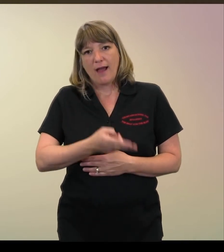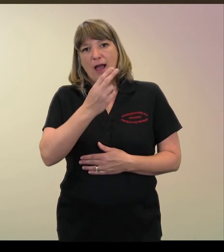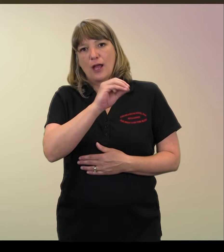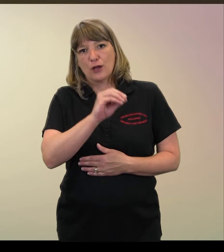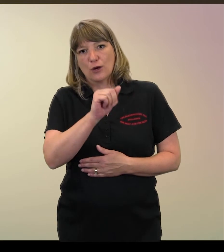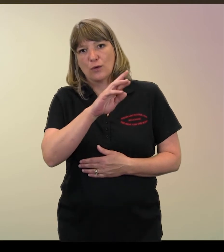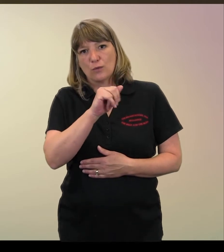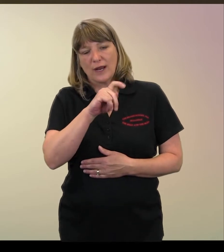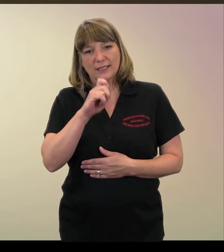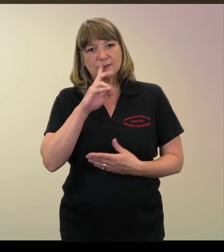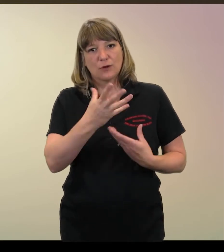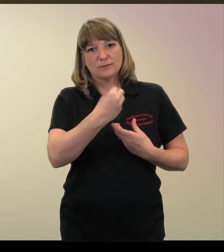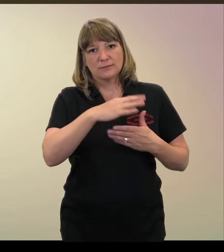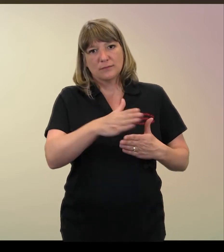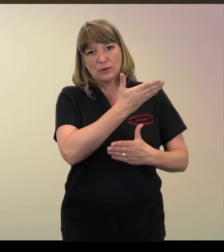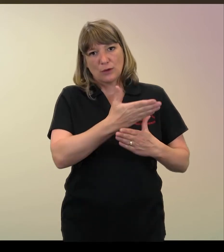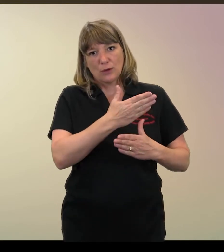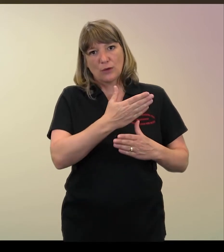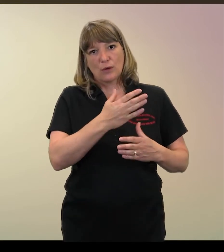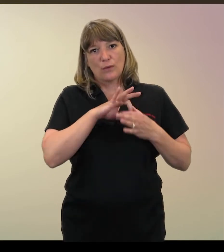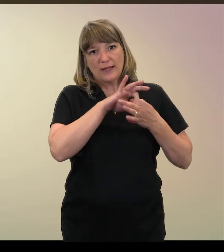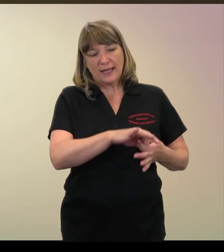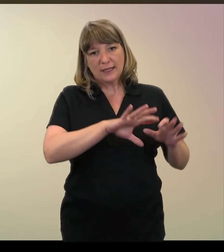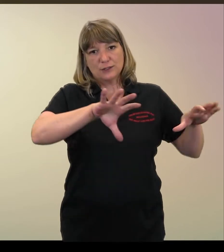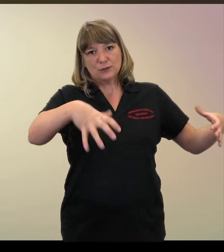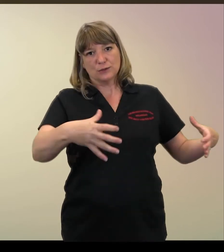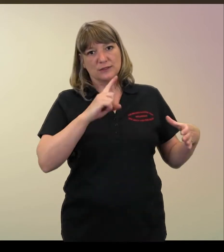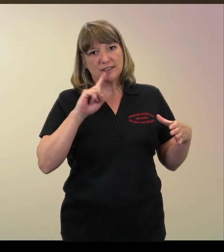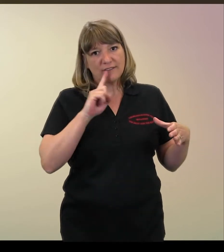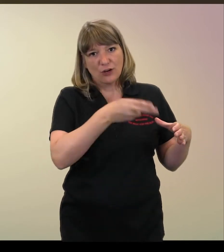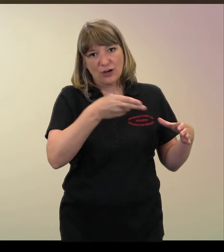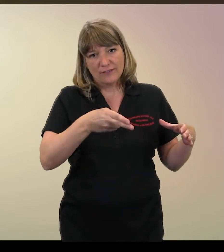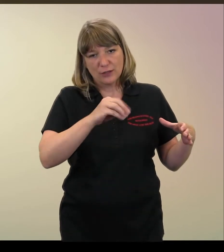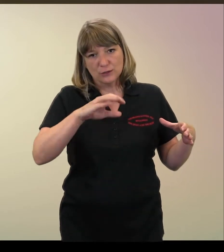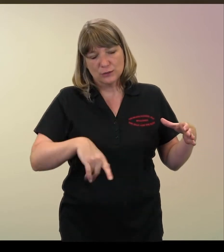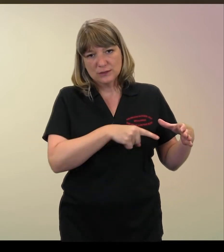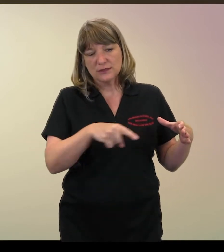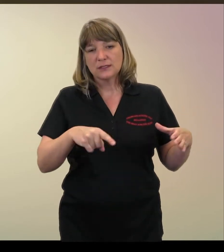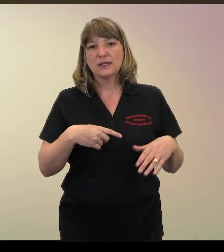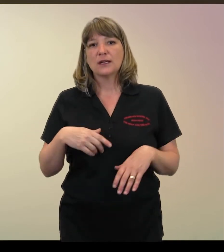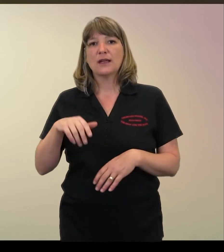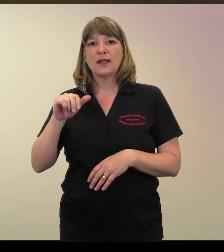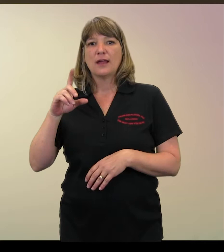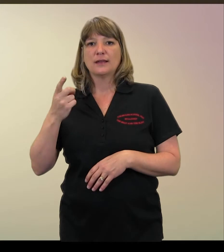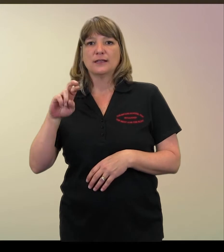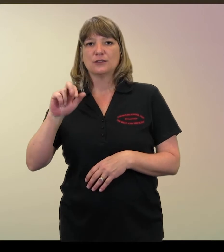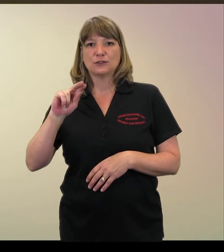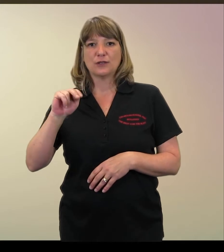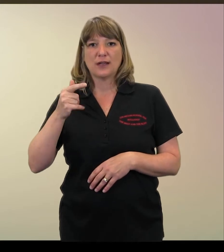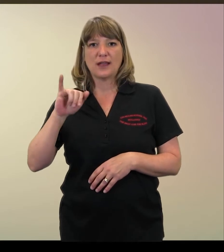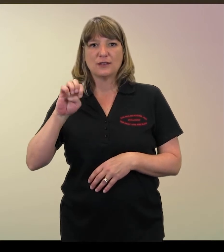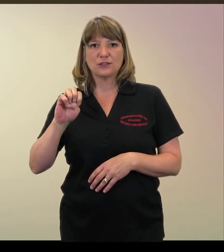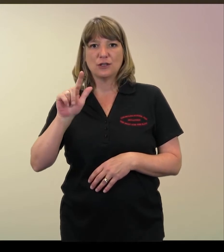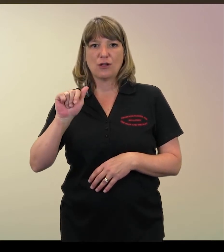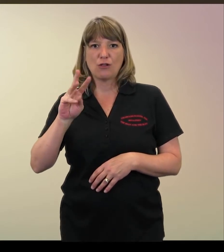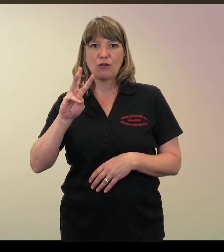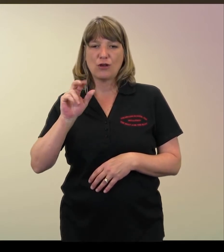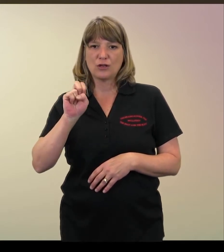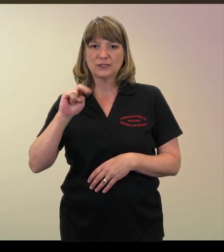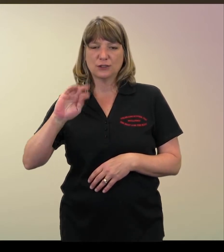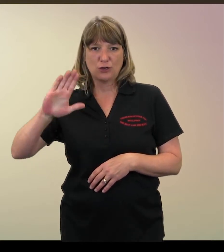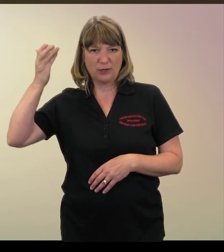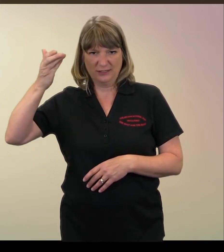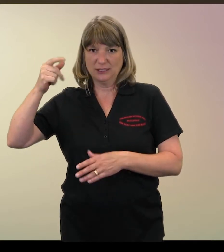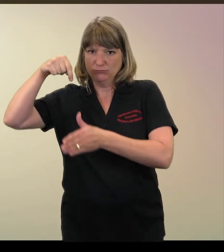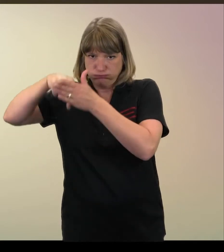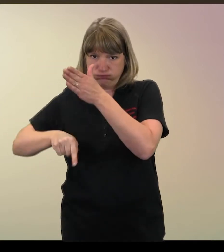higher rates of an autism spectrum disorder among children who are deaf and hard of hearing. In Dr. Angie Lawson's presentation, she